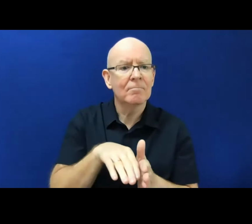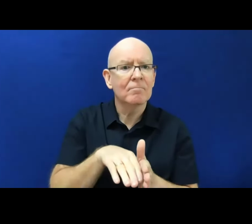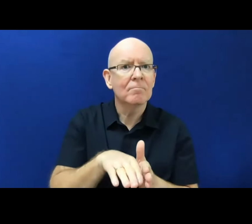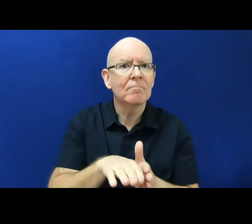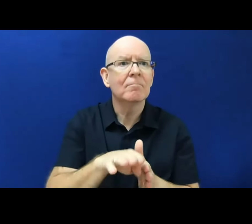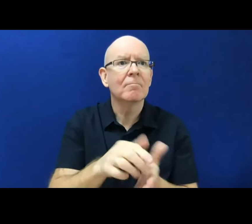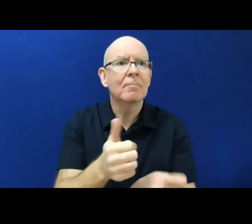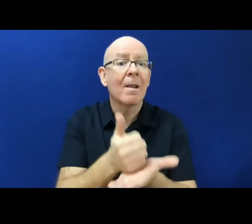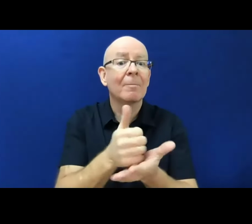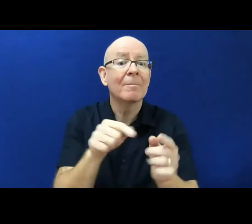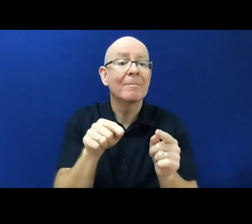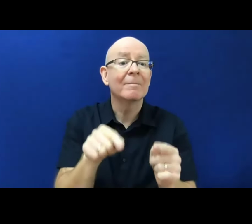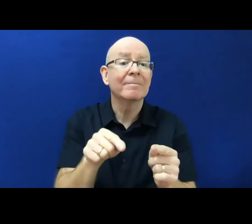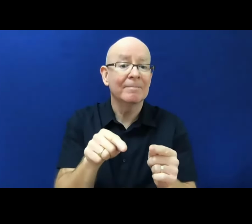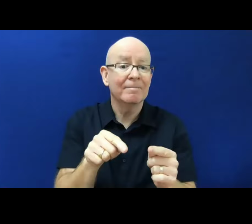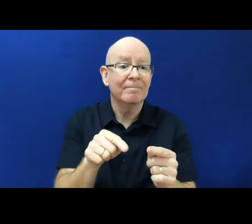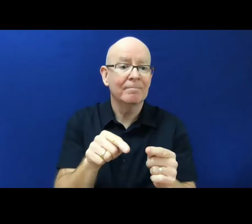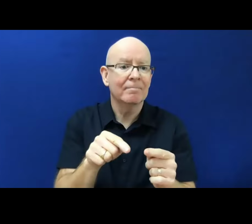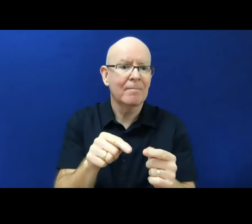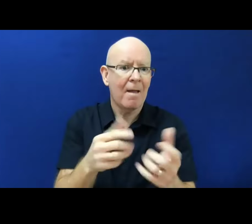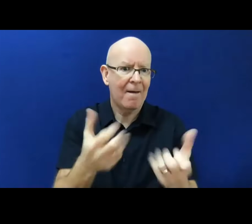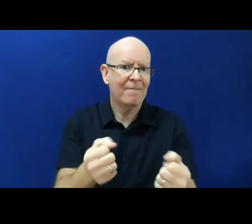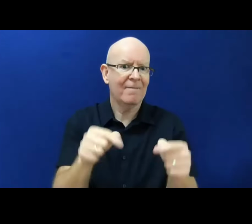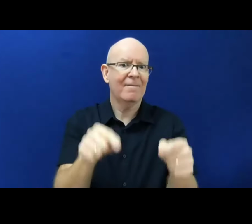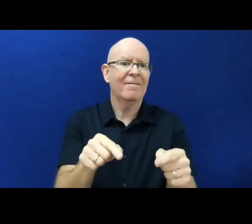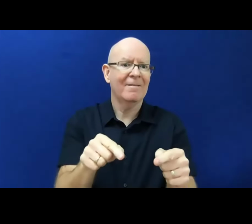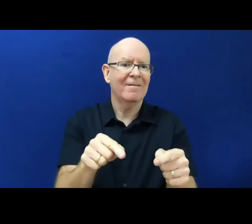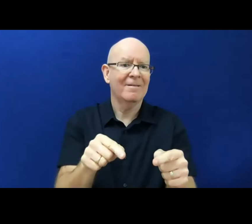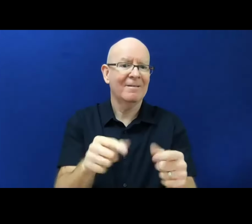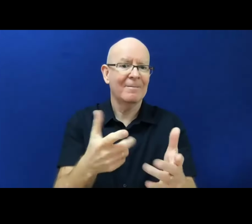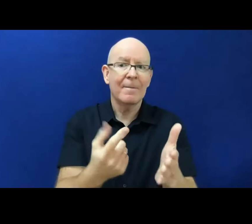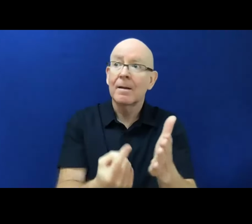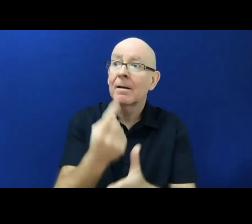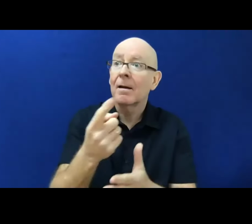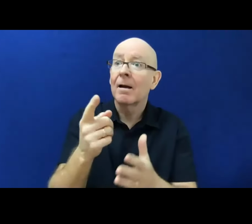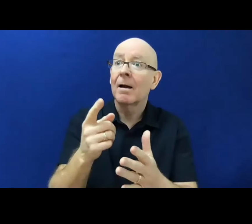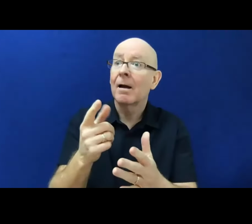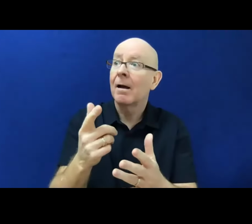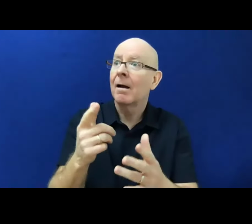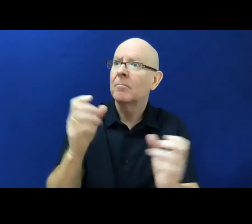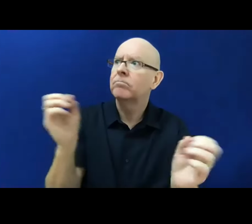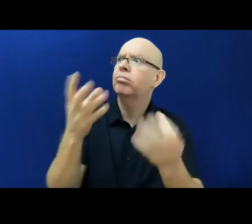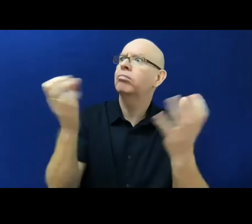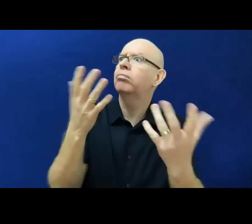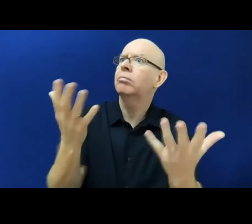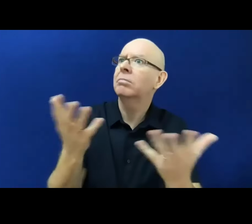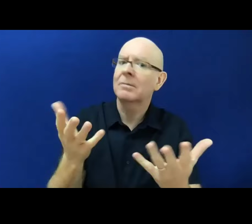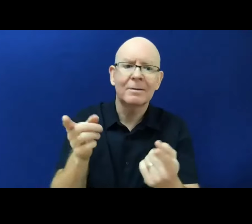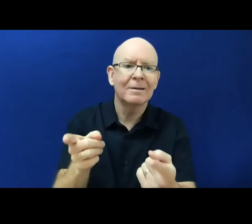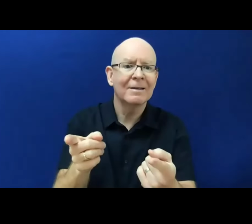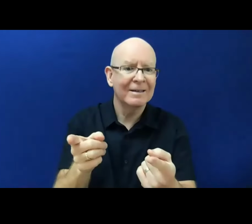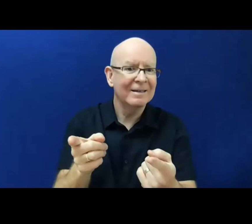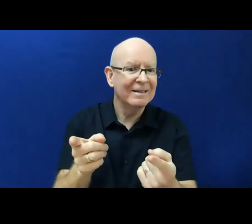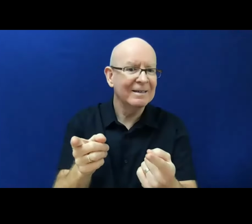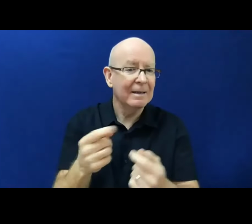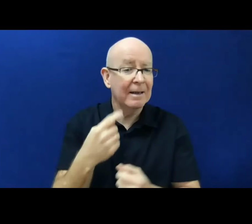from my perspective, because I'm also dealing with the topic of independent living and deinstitutionalization, and we are now drafting